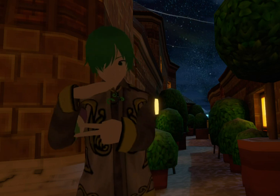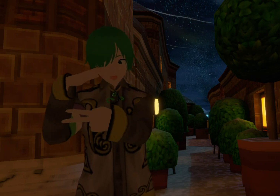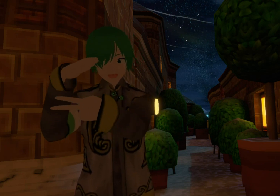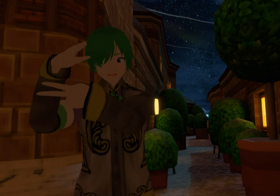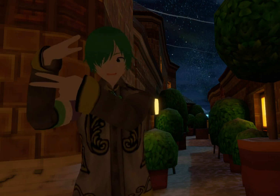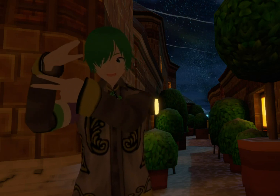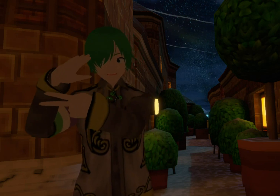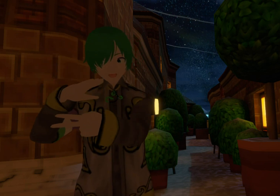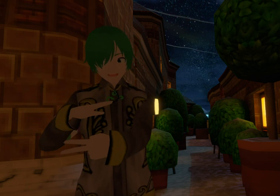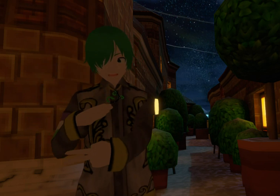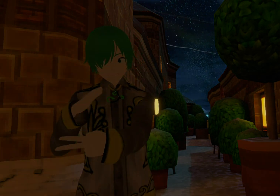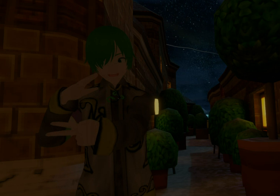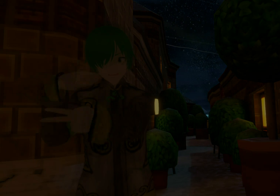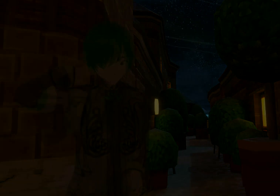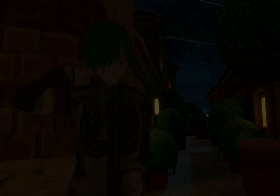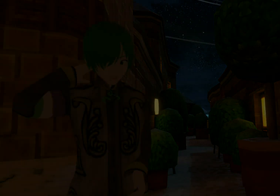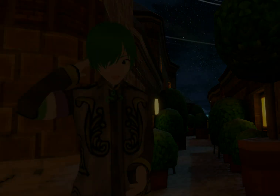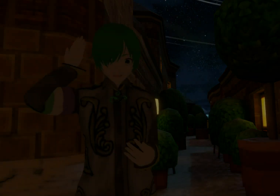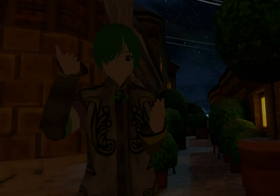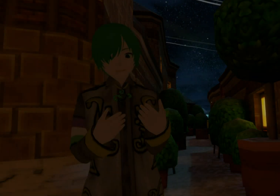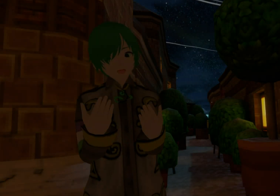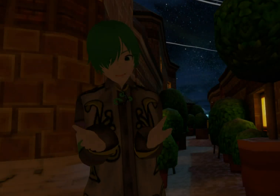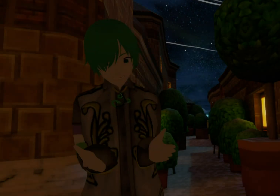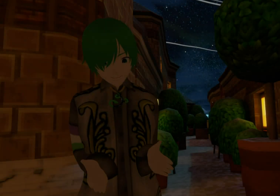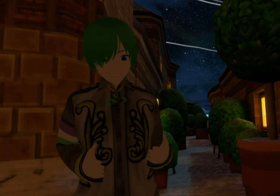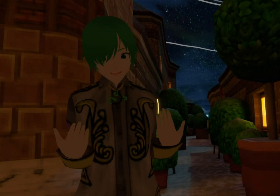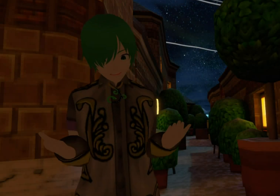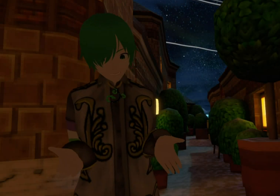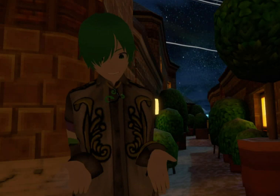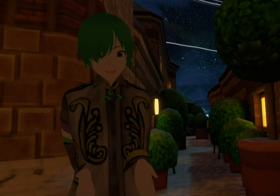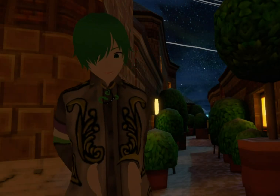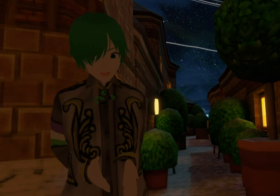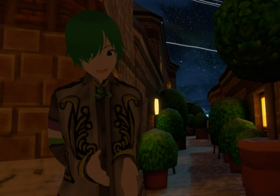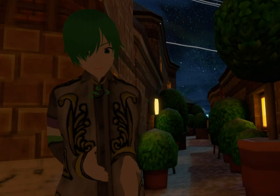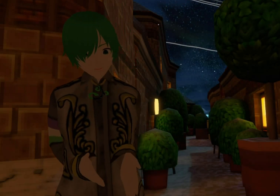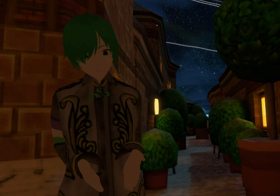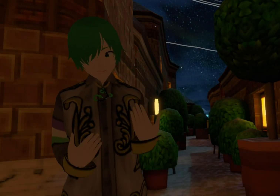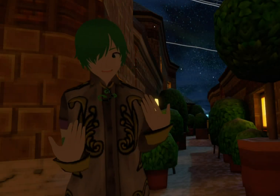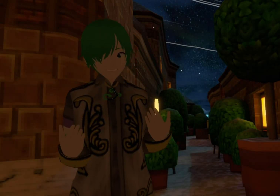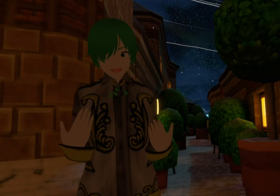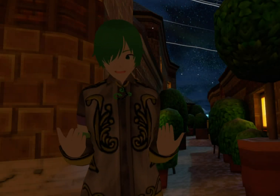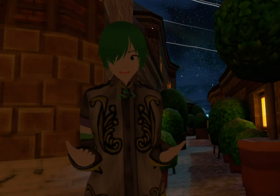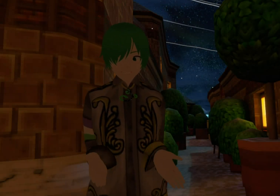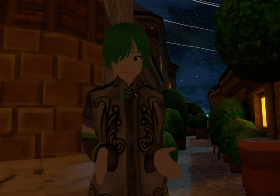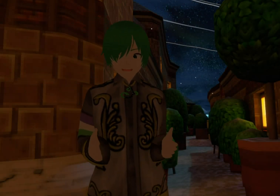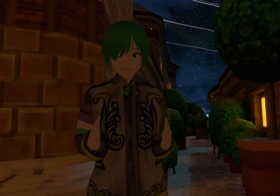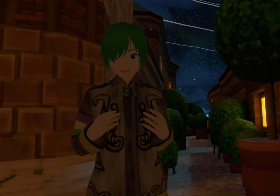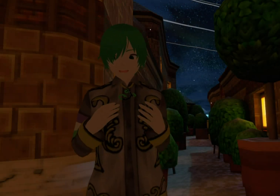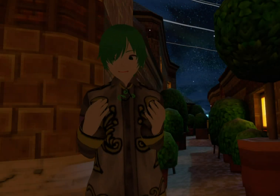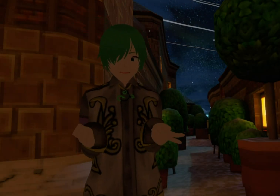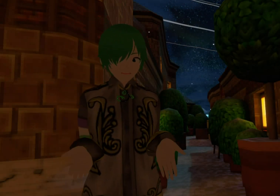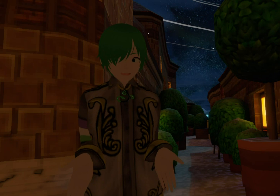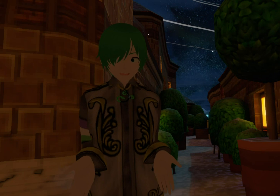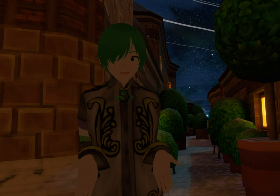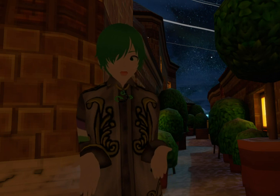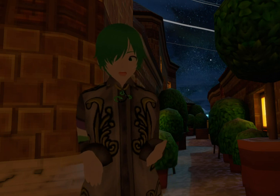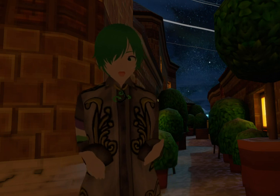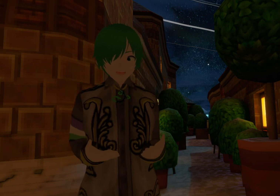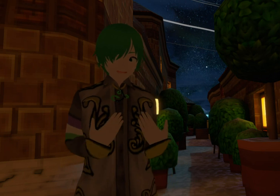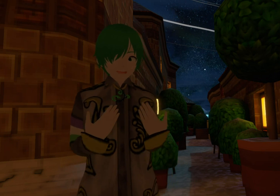Wow, I'm getting like dyslexic. Explaining certain things is real funny in sign language sometimes, where it's just inherently rewarding. I get like a